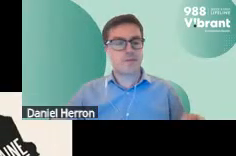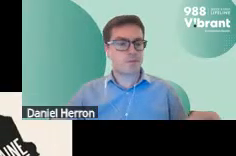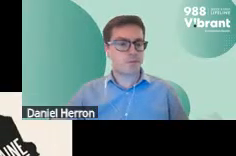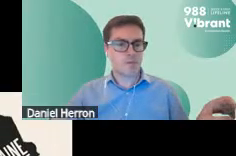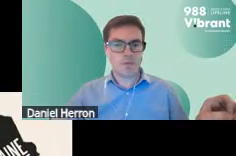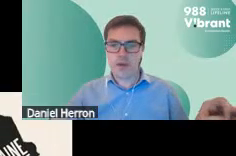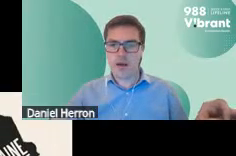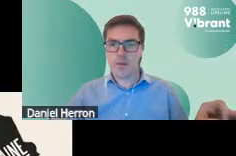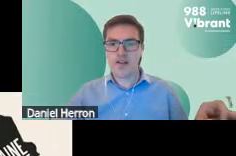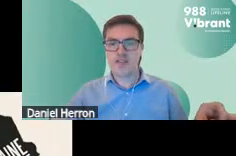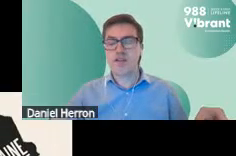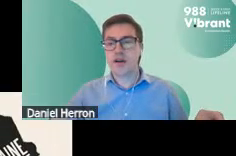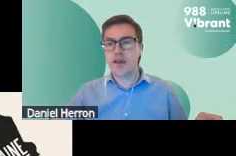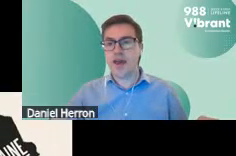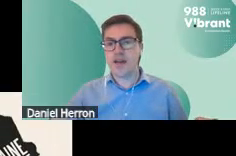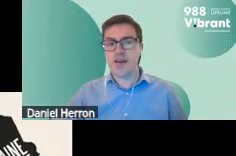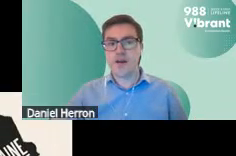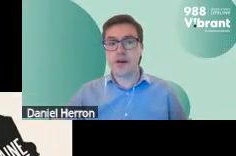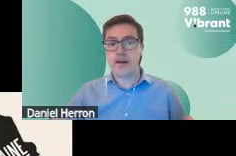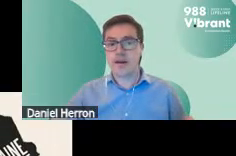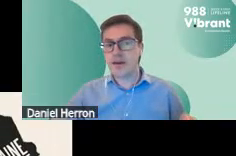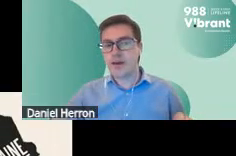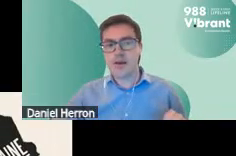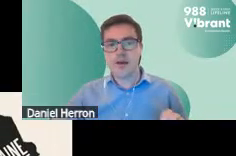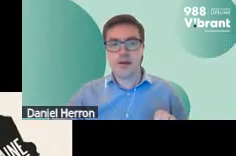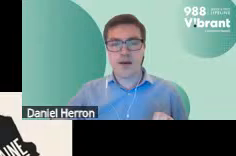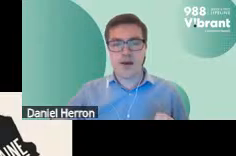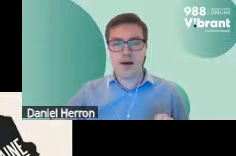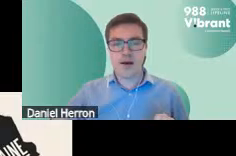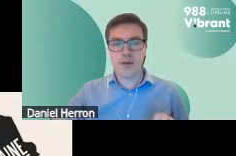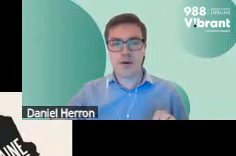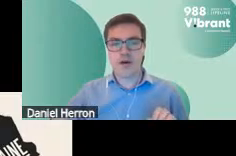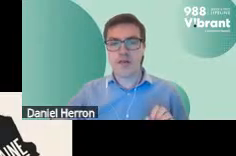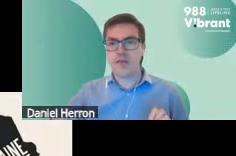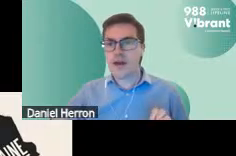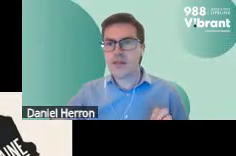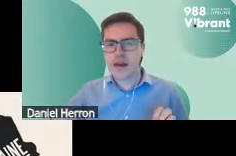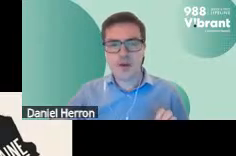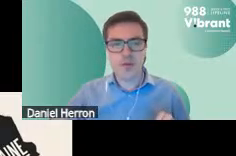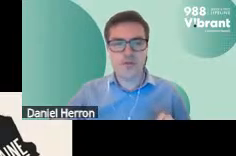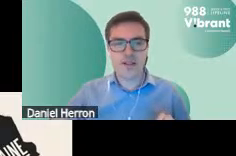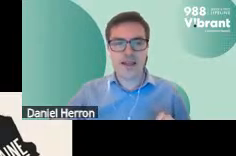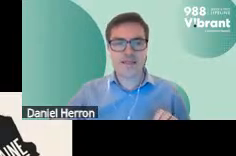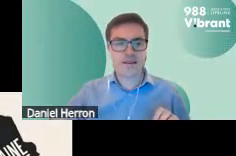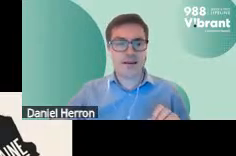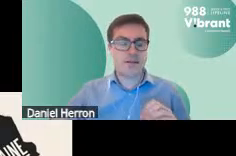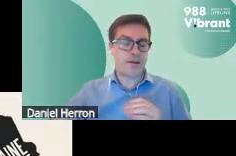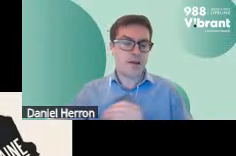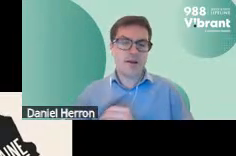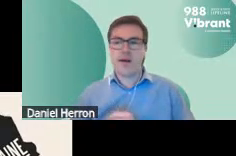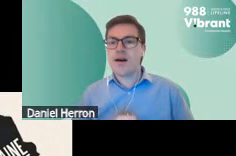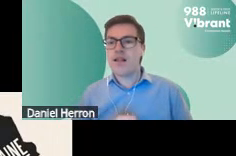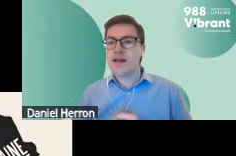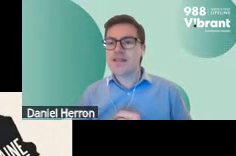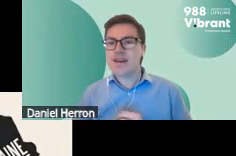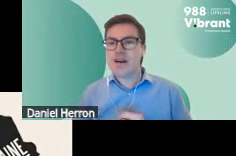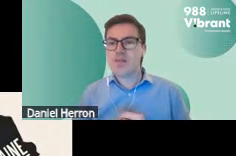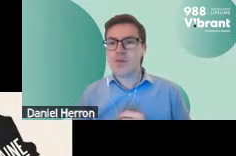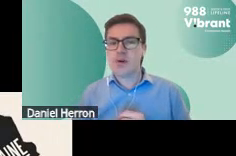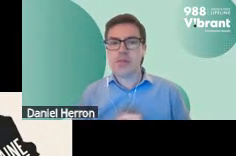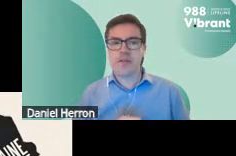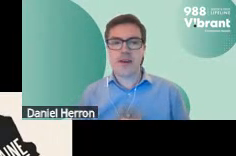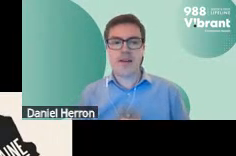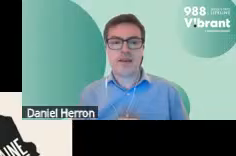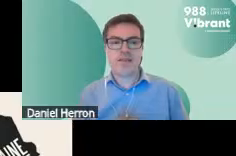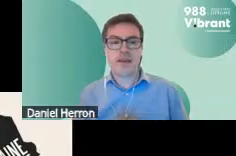Committee, but it's not yet had a hearing. Now I'm going to move to Alaska. Alaska House